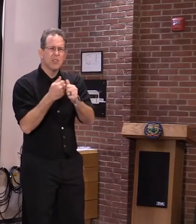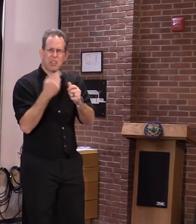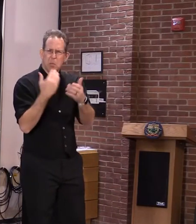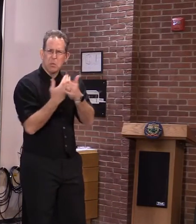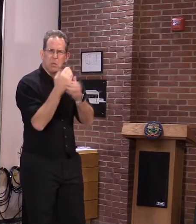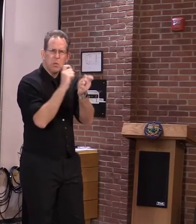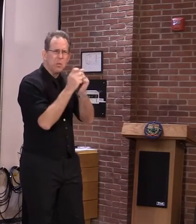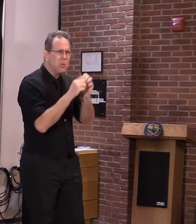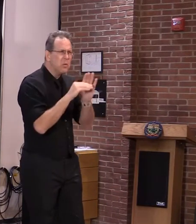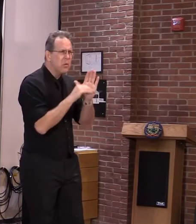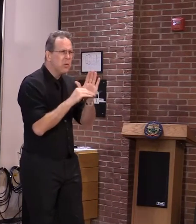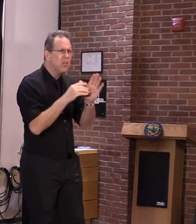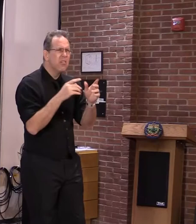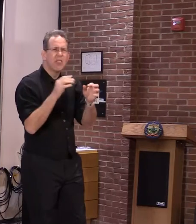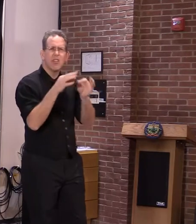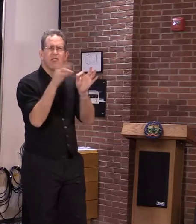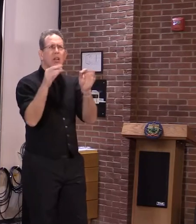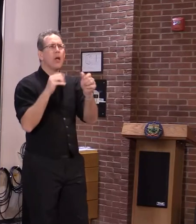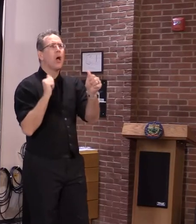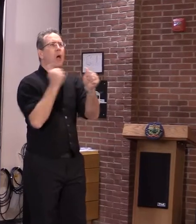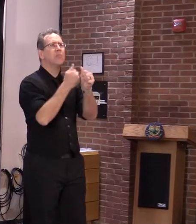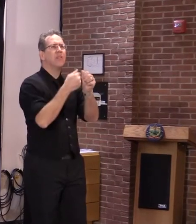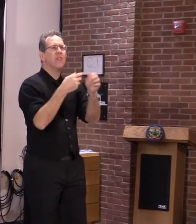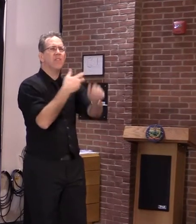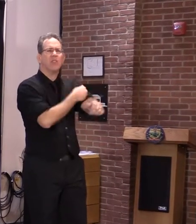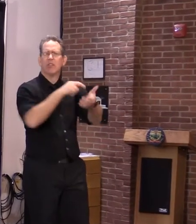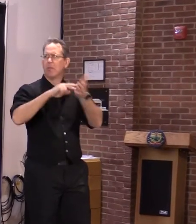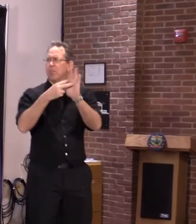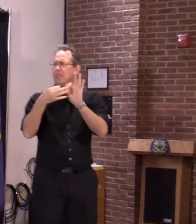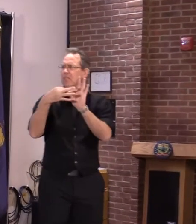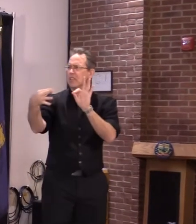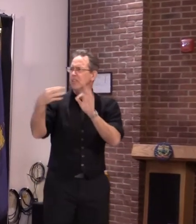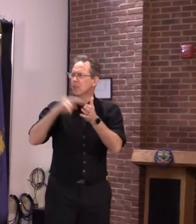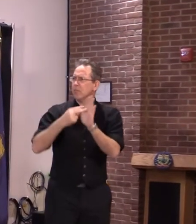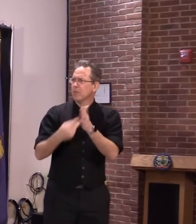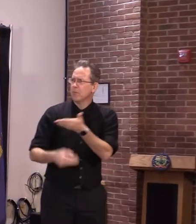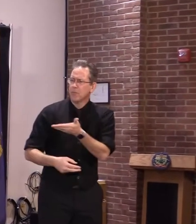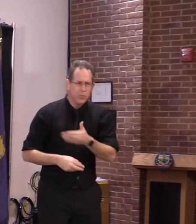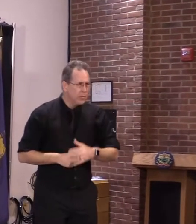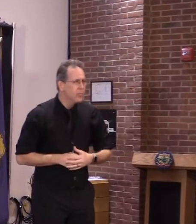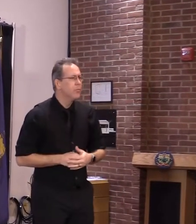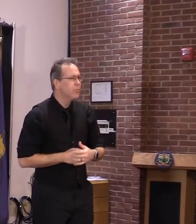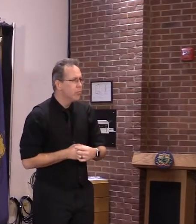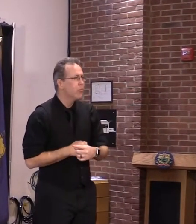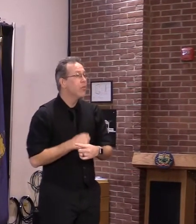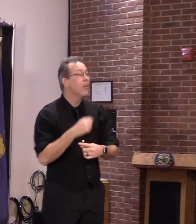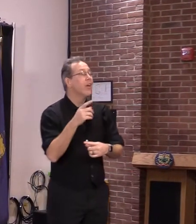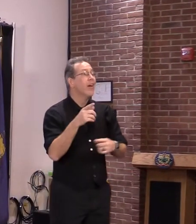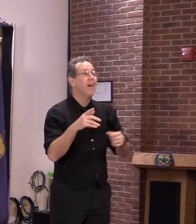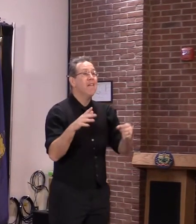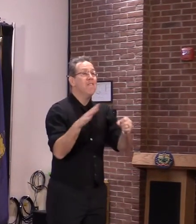Can you reconcile the, like, what the terminology is that we're using now? Yeah, I think the words fully vaccinated are now